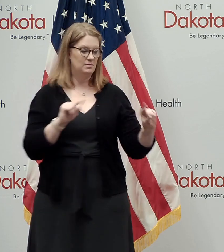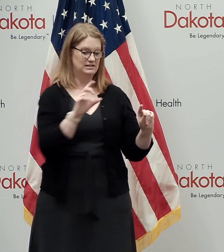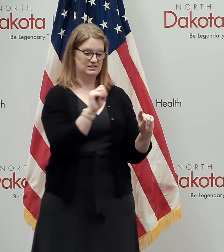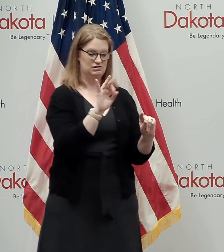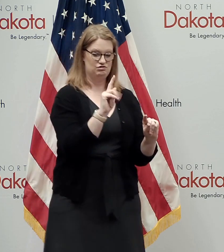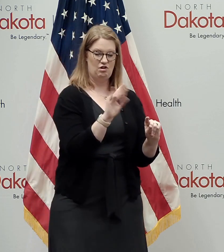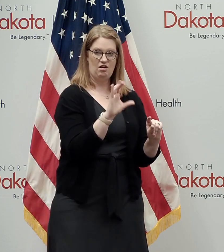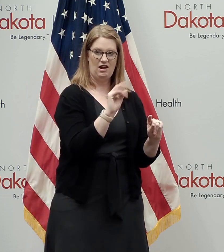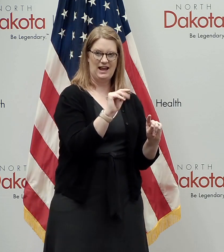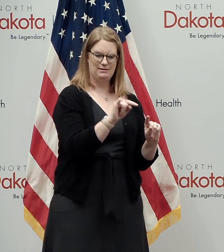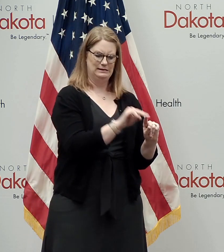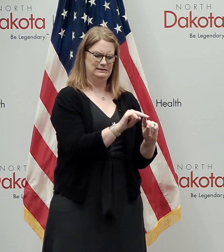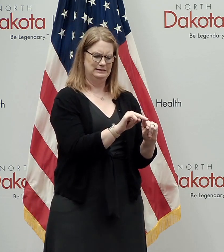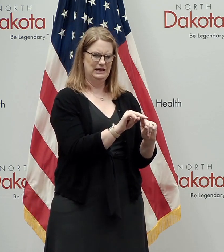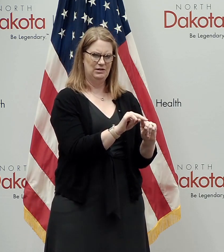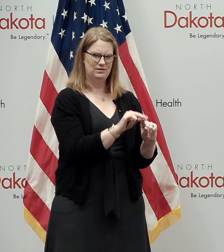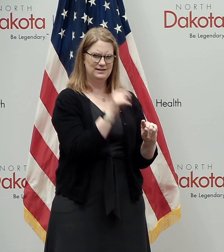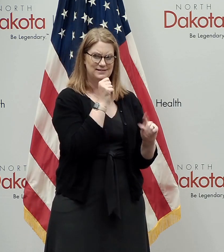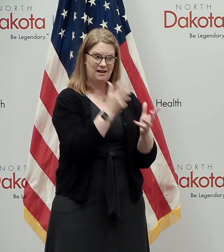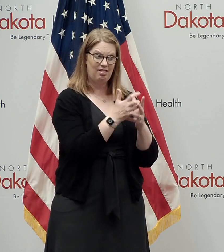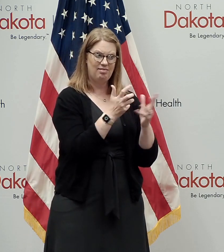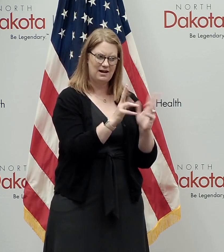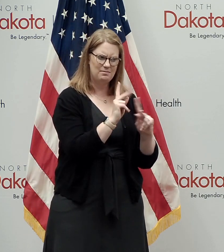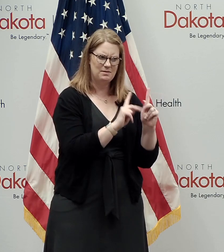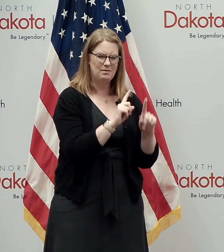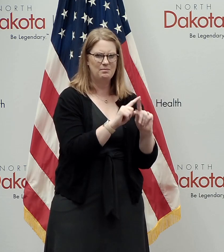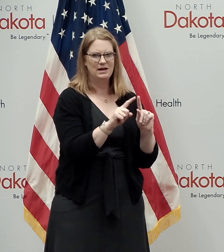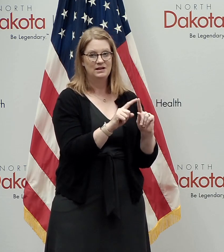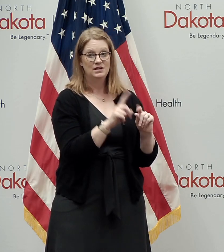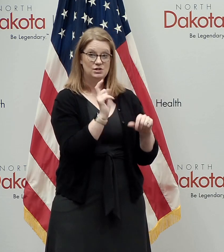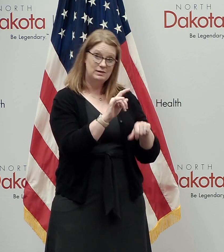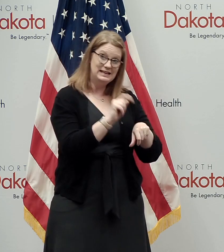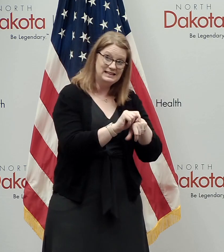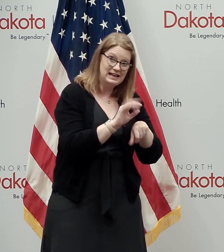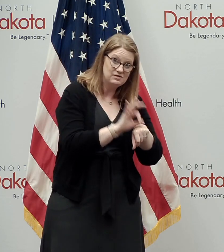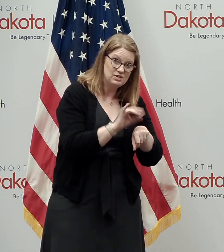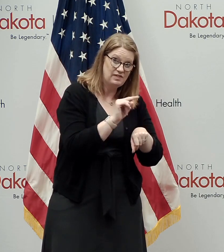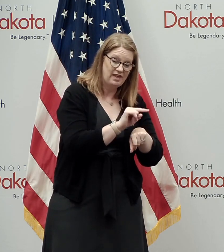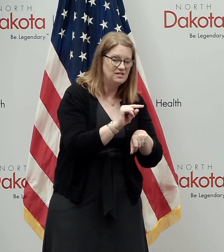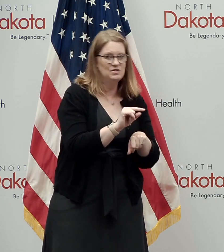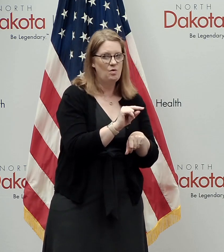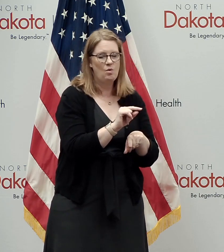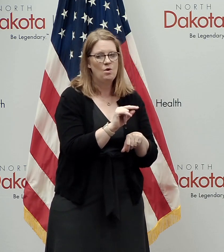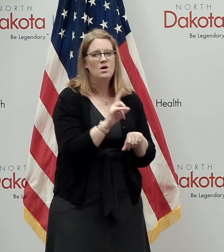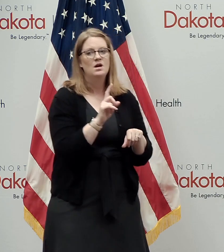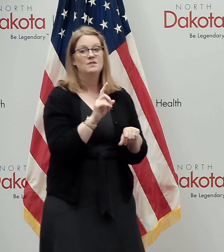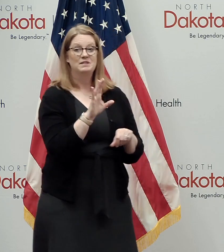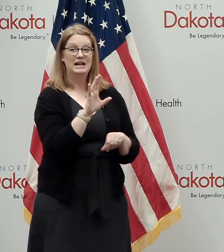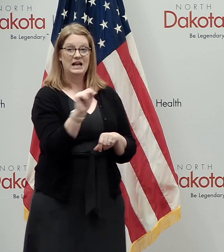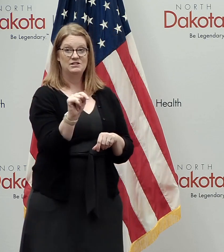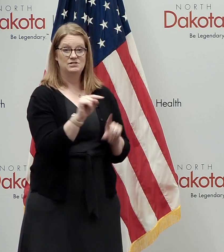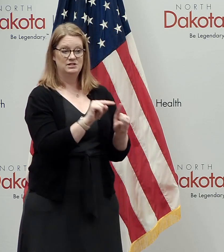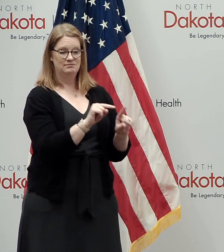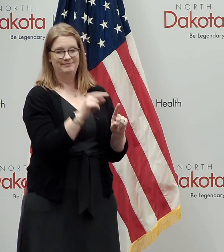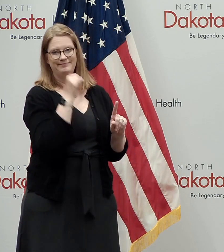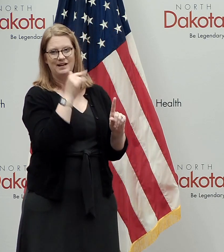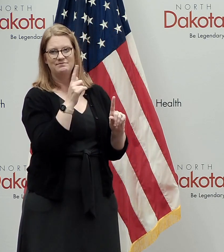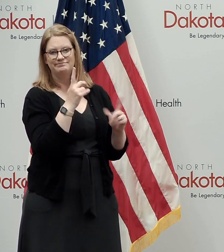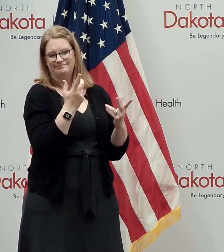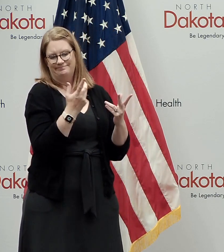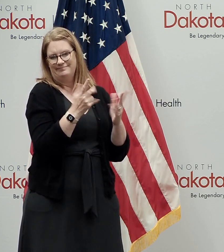we're at a point yet where we need to create a task force for Stark. Contact tracing is not revealing